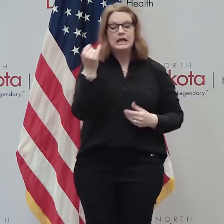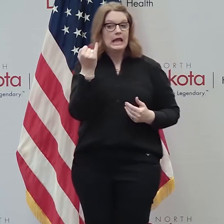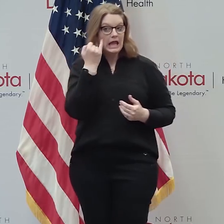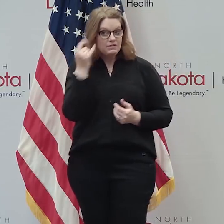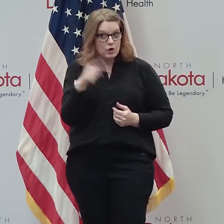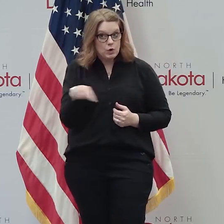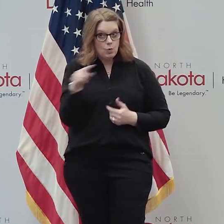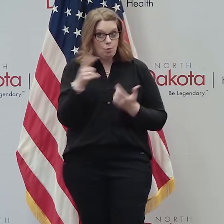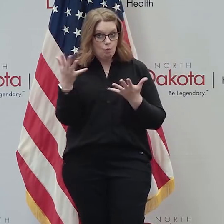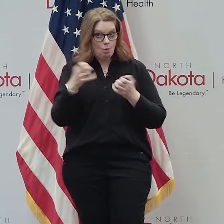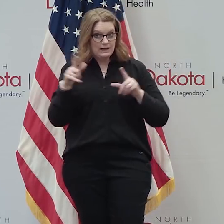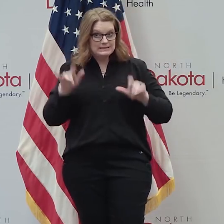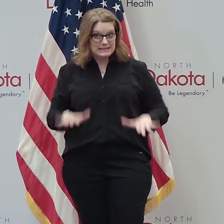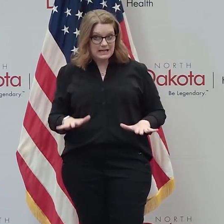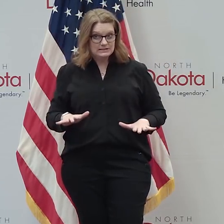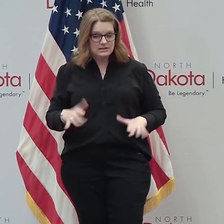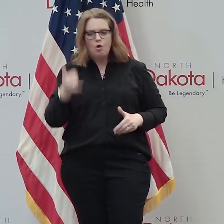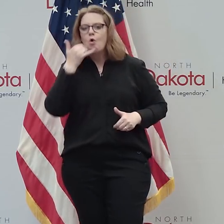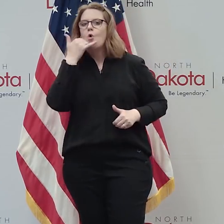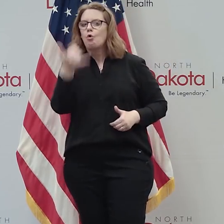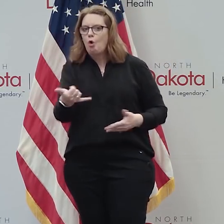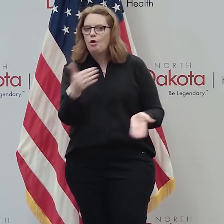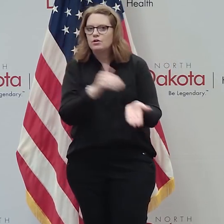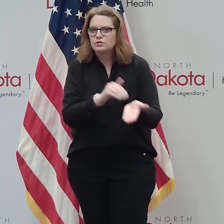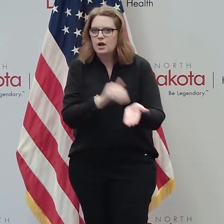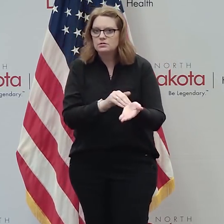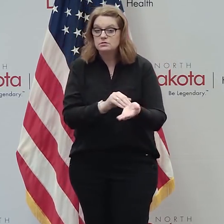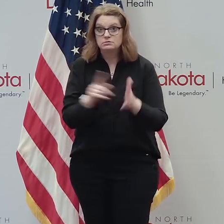a test, call your provider